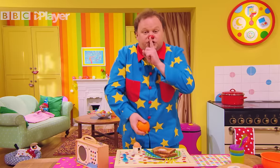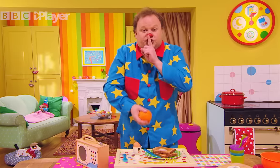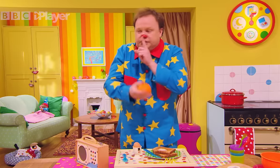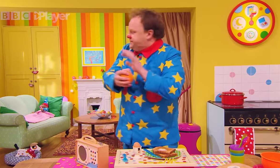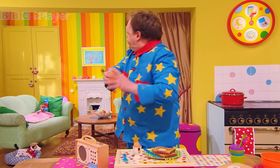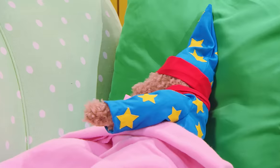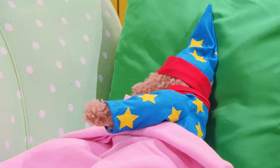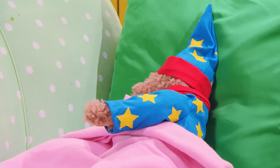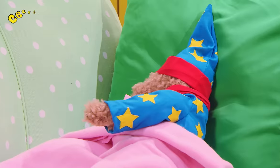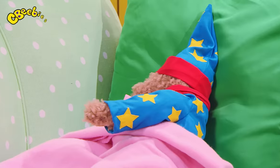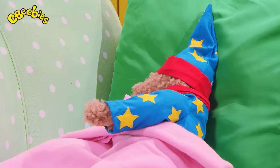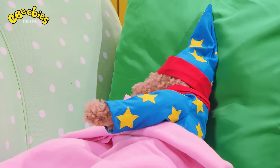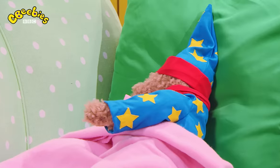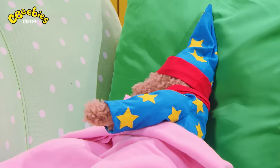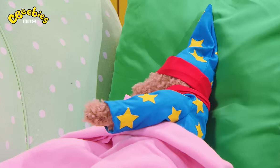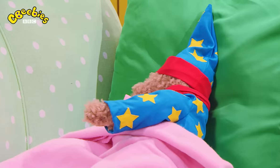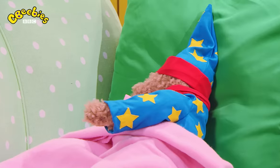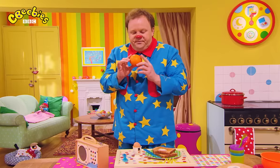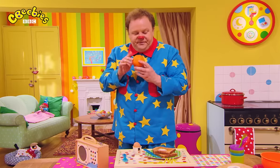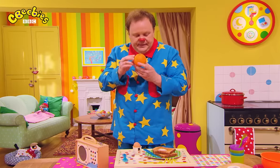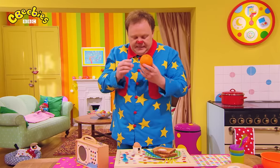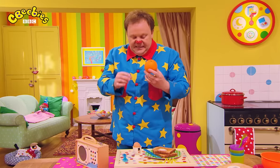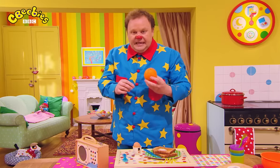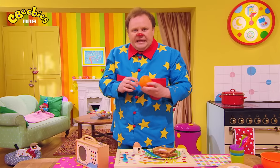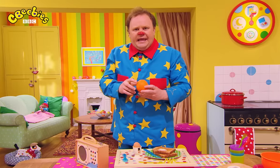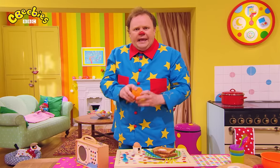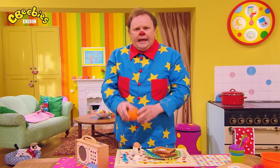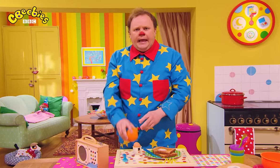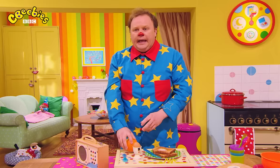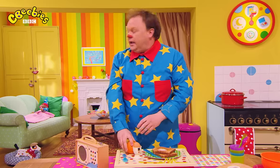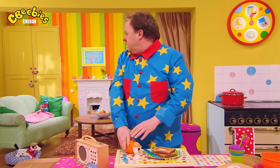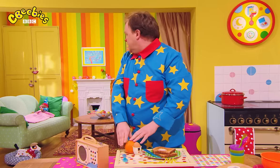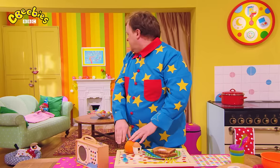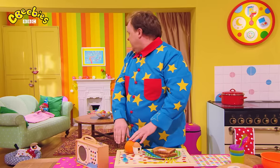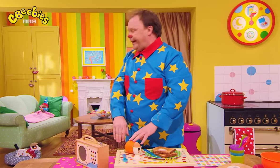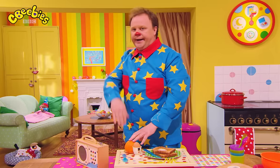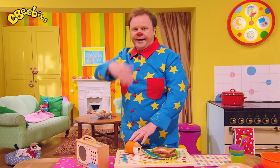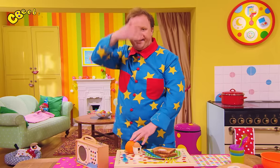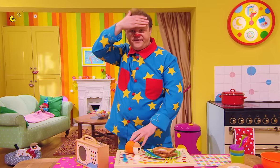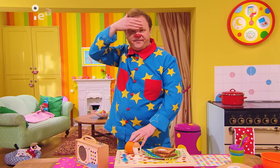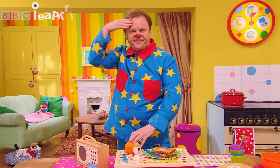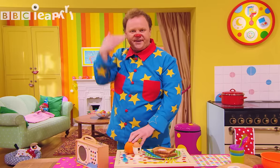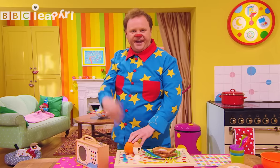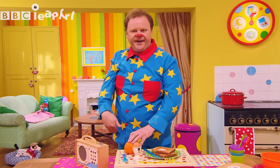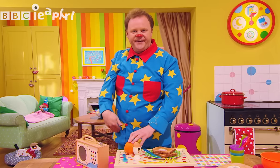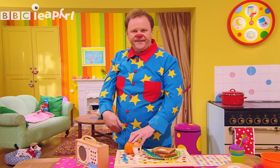Shh! It's okay, Mr. Tumble. You haven't woken up Tumble Ted. Oh, phew!